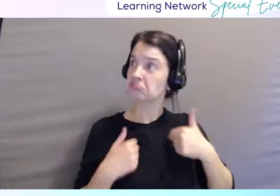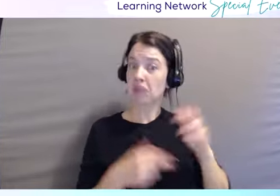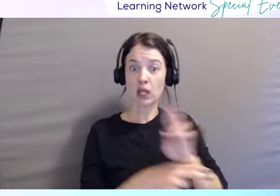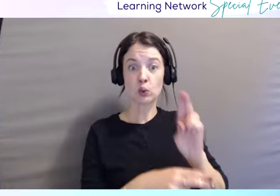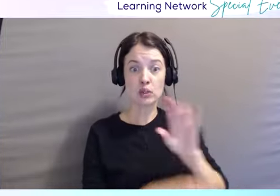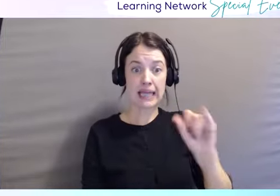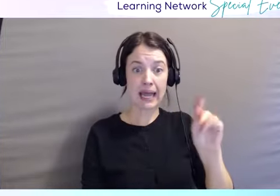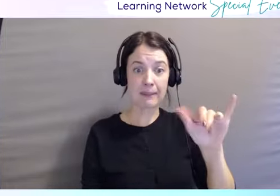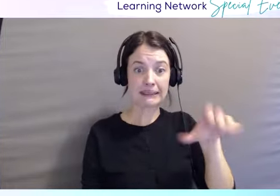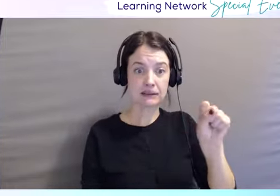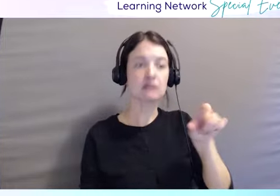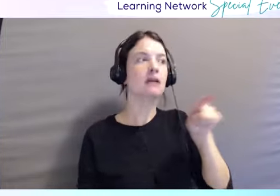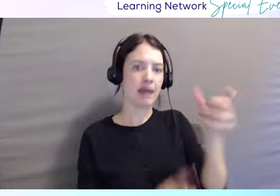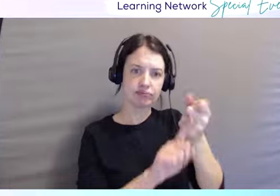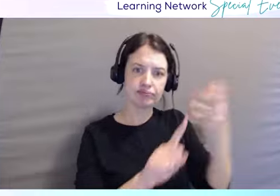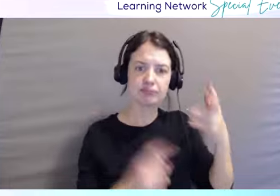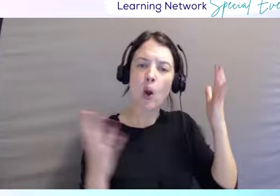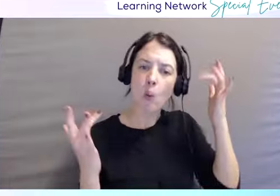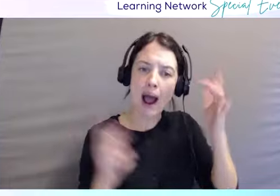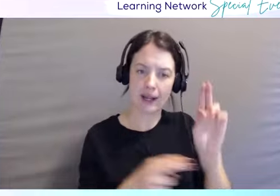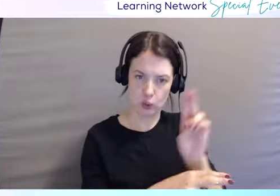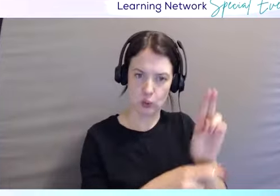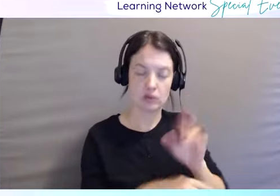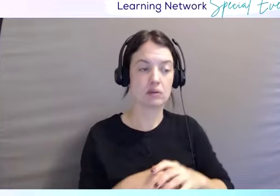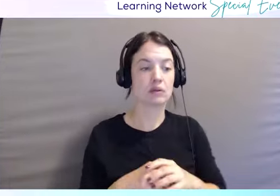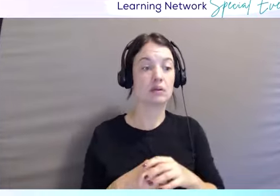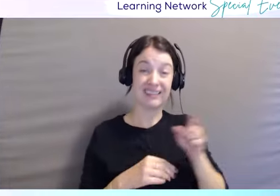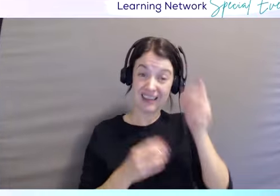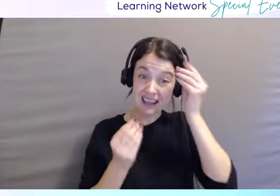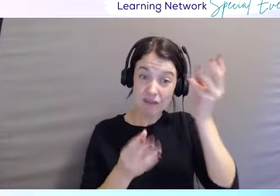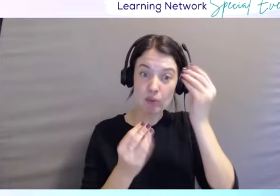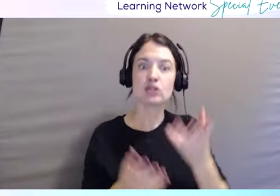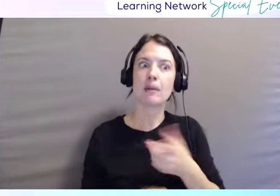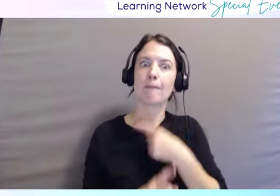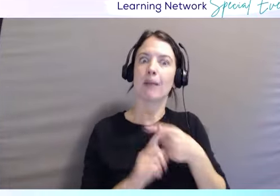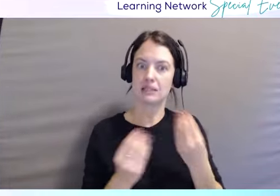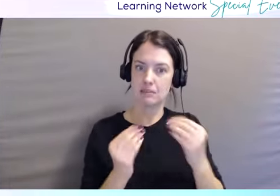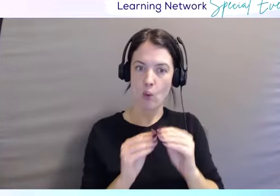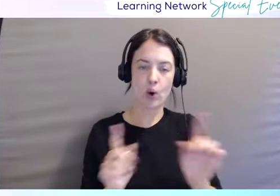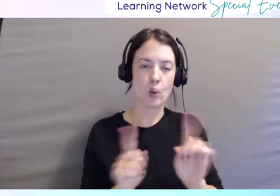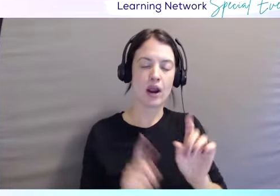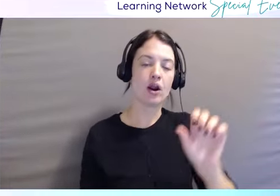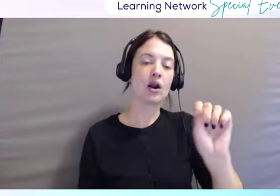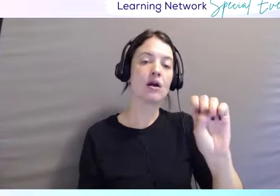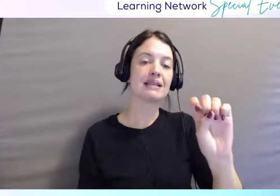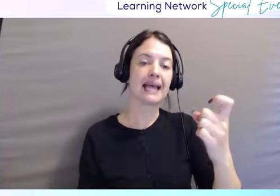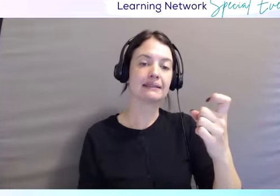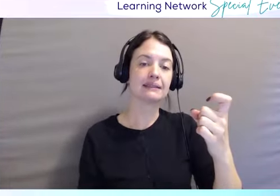for. And you can get all of this information and way more at our Sex, Gender, and Cannabis Hub. You can see up on the right the